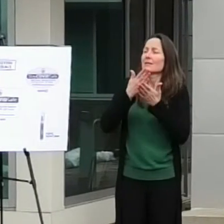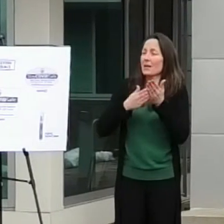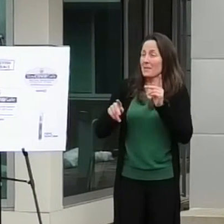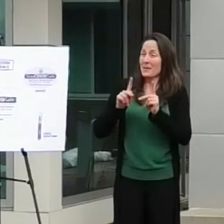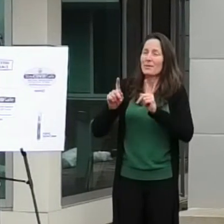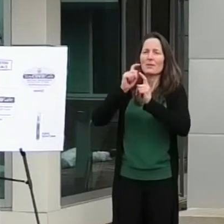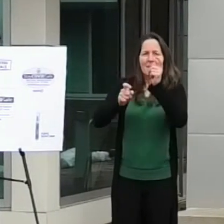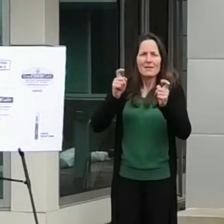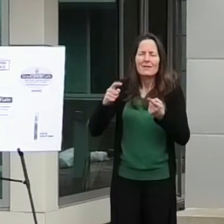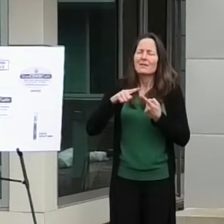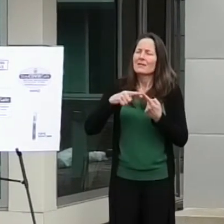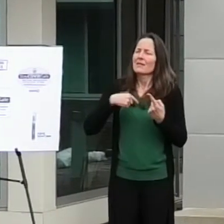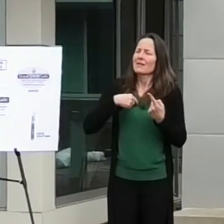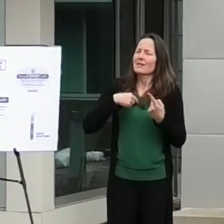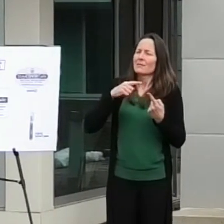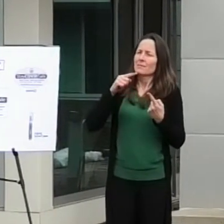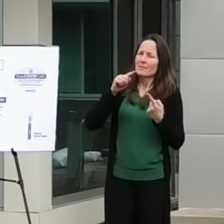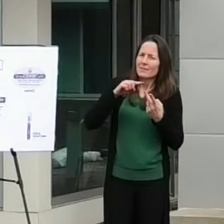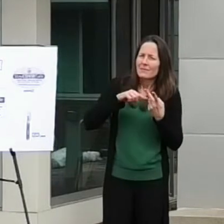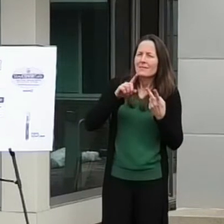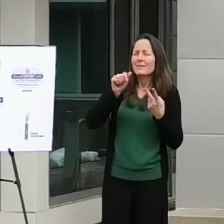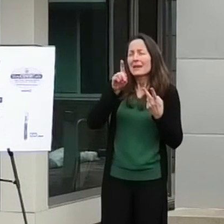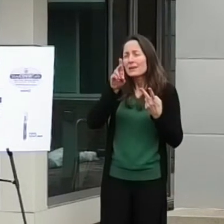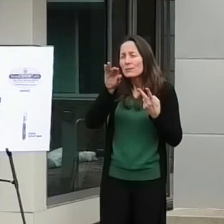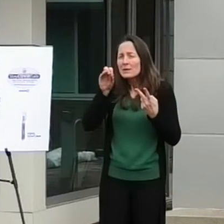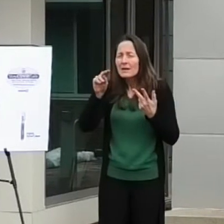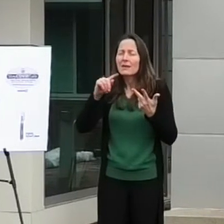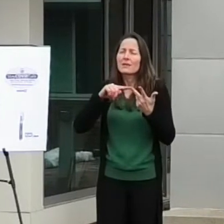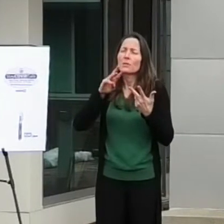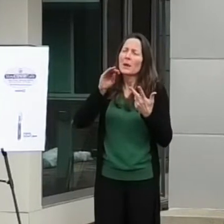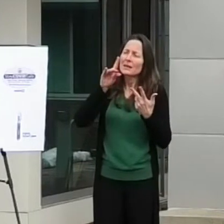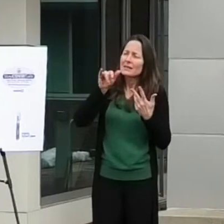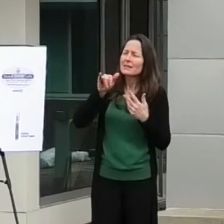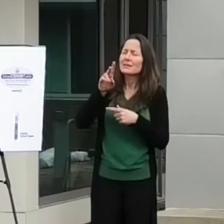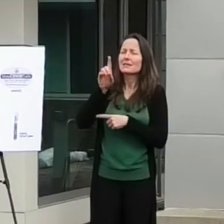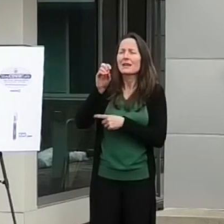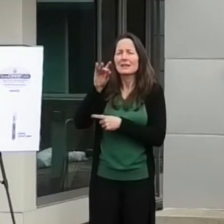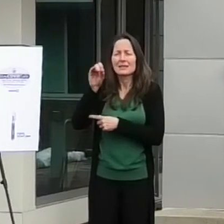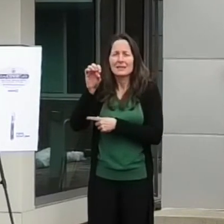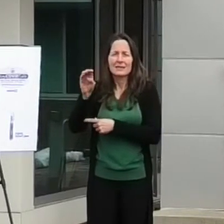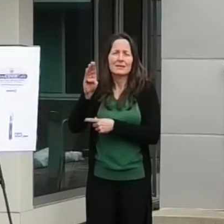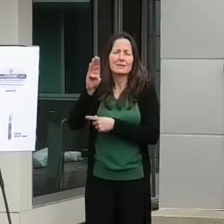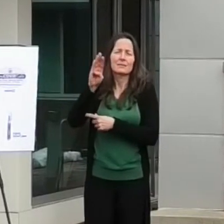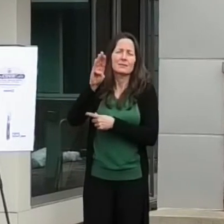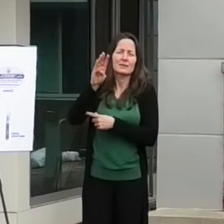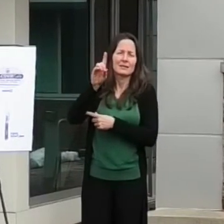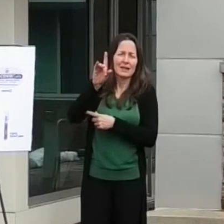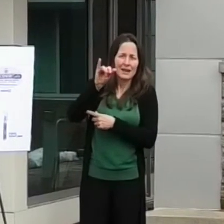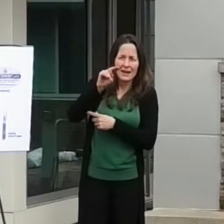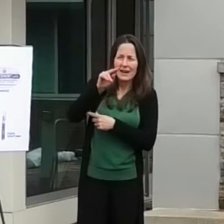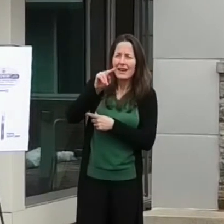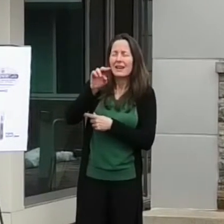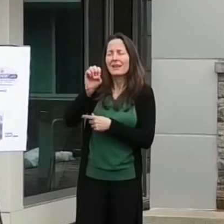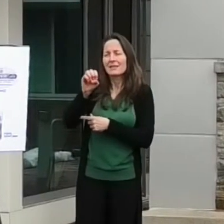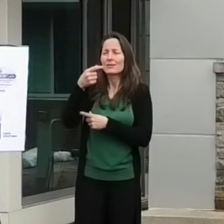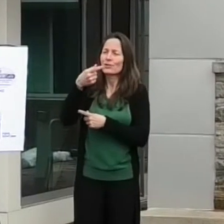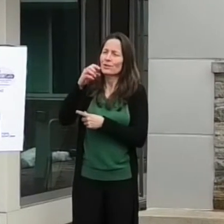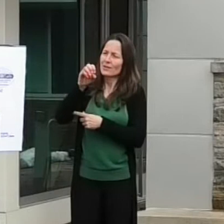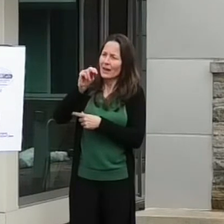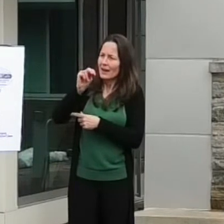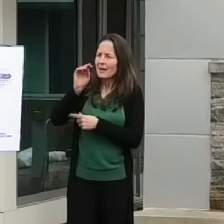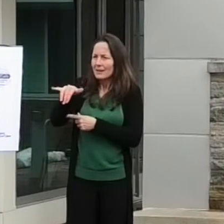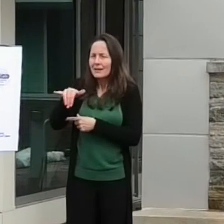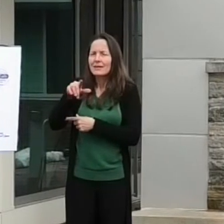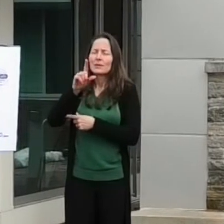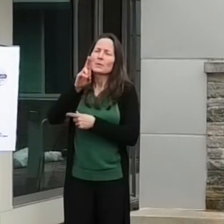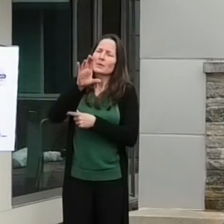Ami, Bill, Rachel, Wendy, Denise, Diane, Beverly, Gopi, Jim, Jenny, Marie, Martha, Lucy,